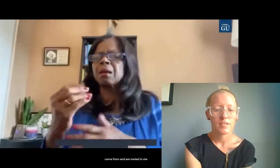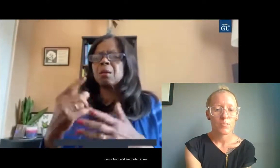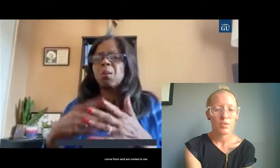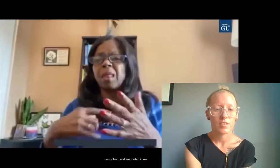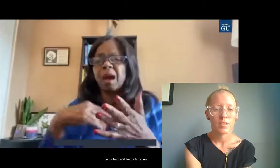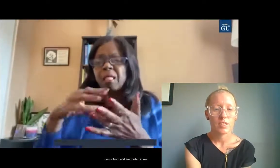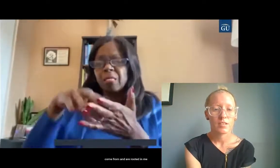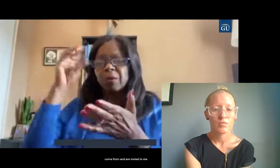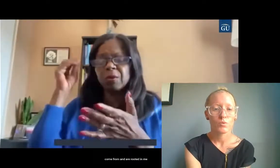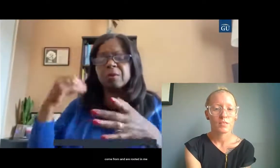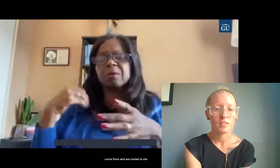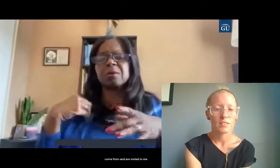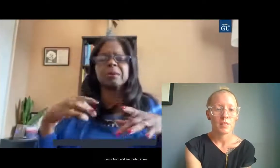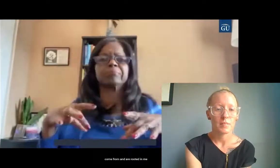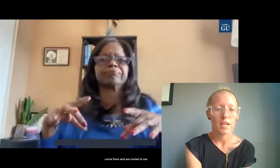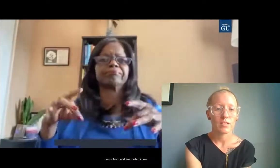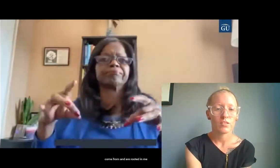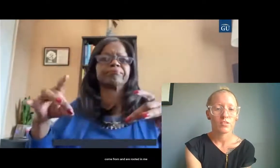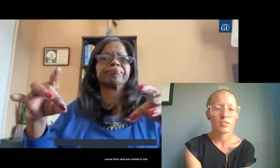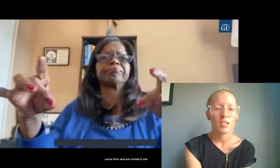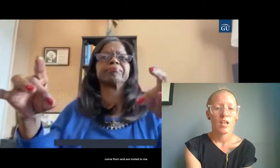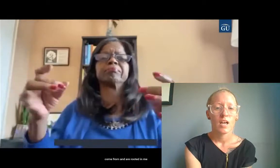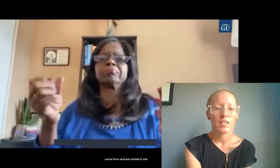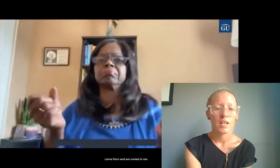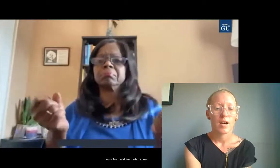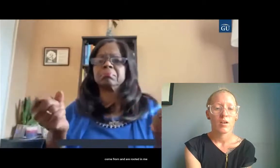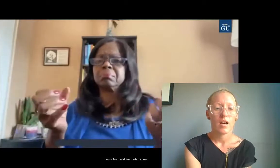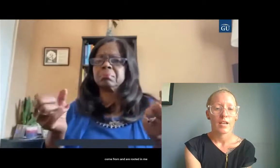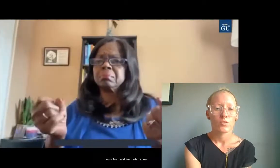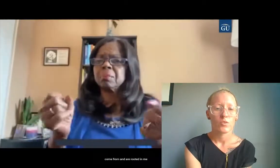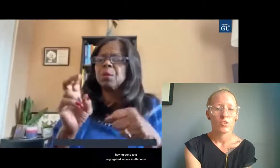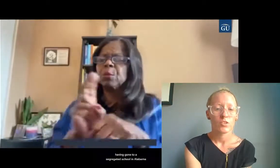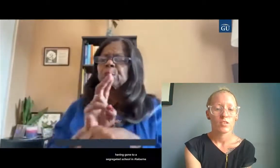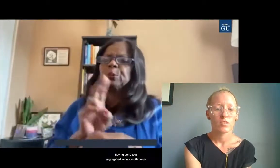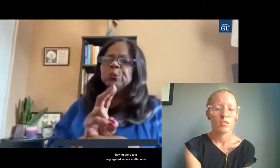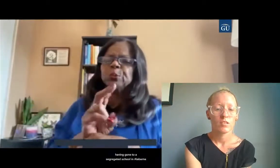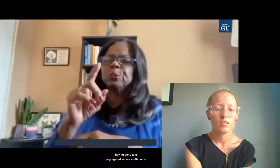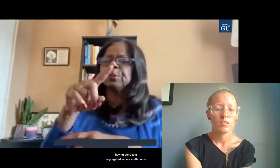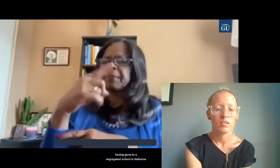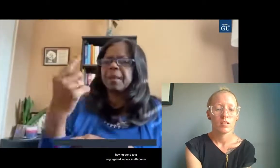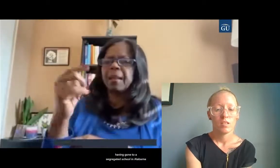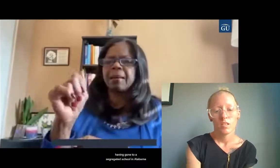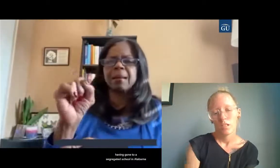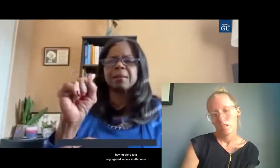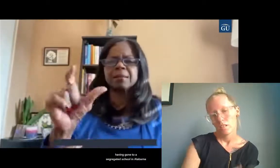is separate and is rooted inside me. I learned a lot about acquisition,